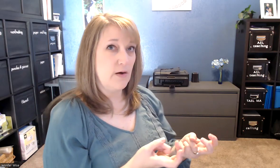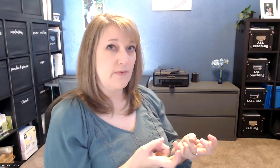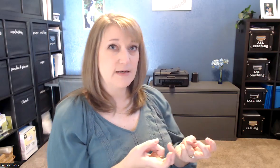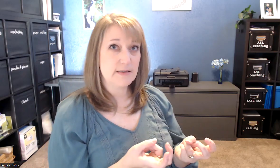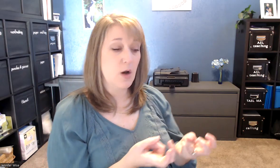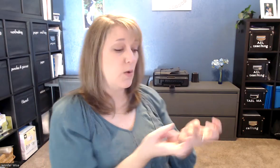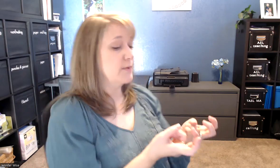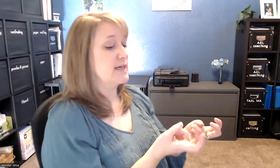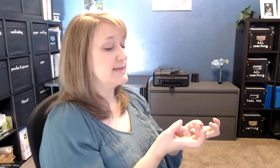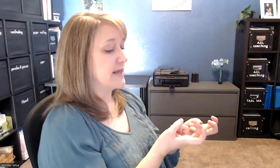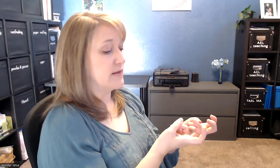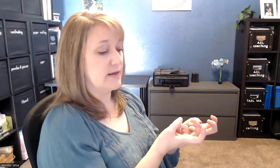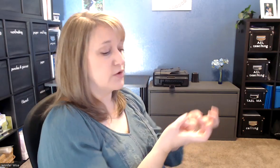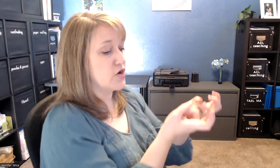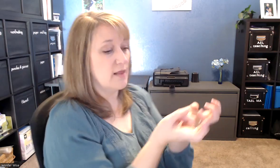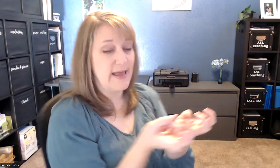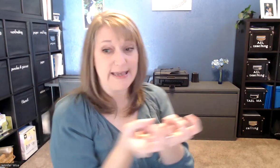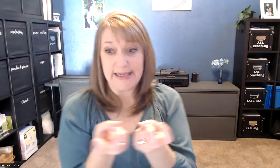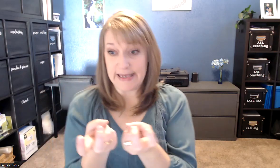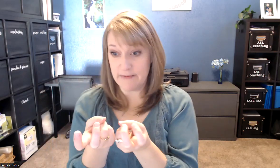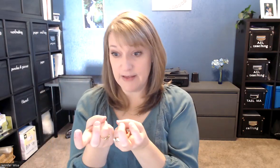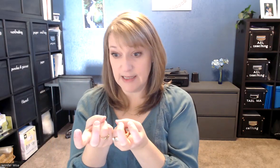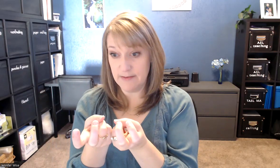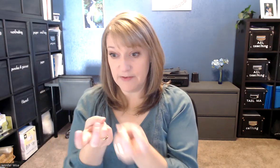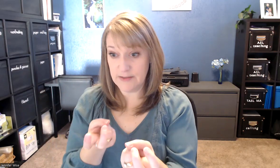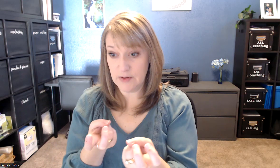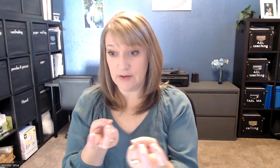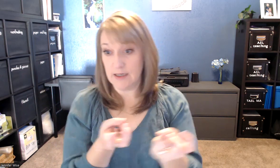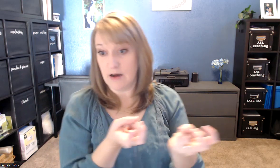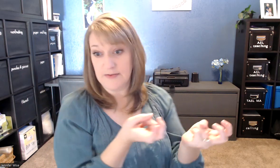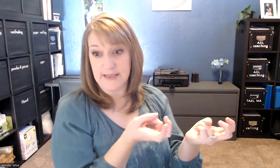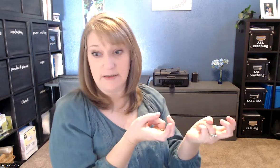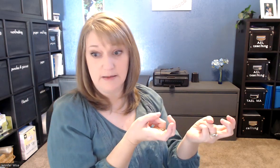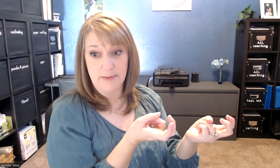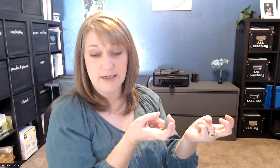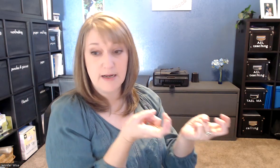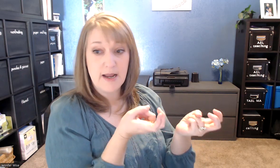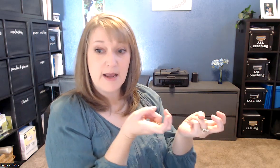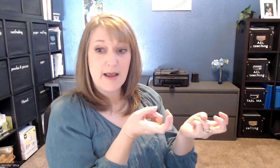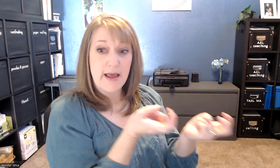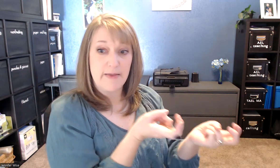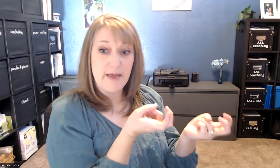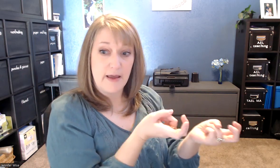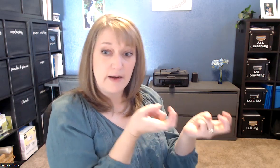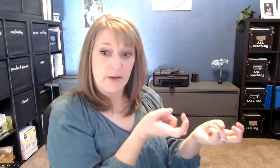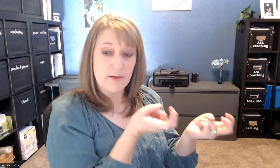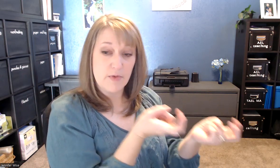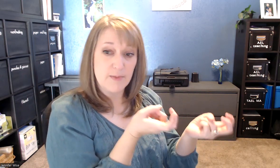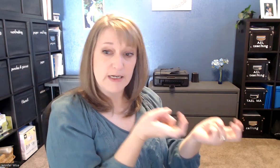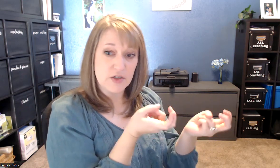on this, oh, I was going to say, they're not like evenly in front of you, they're like offset a little bit. And then the movement is